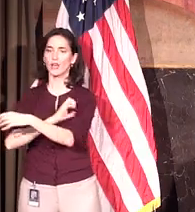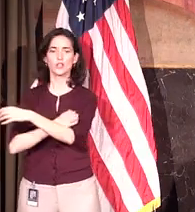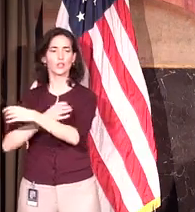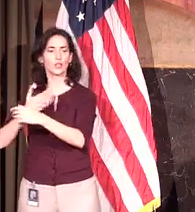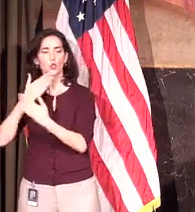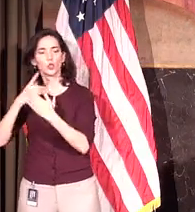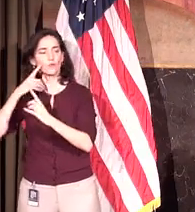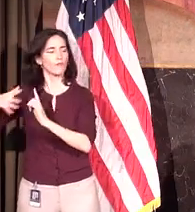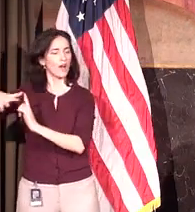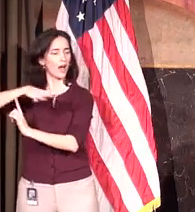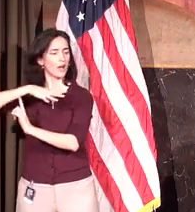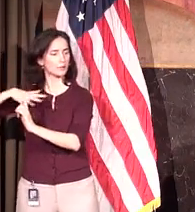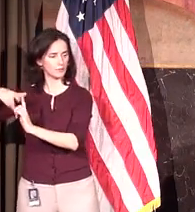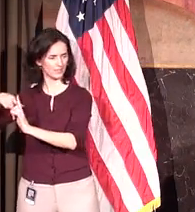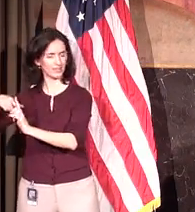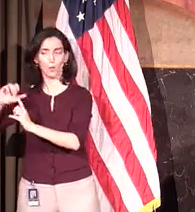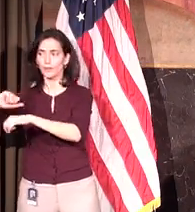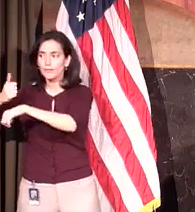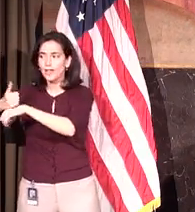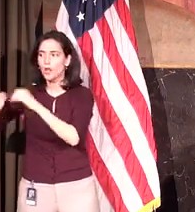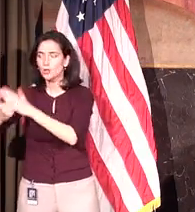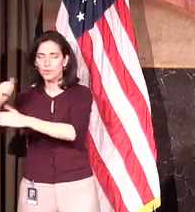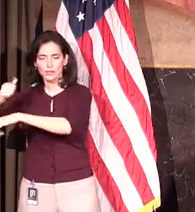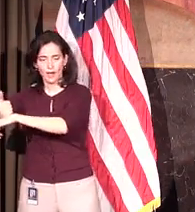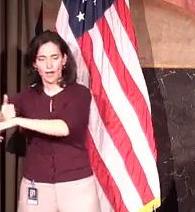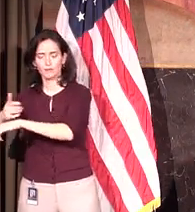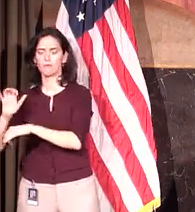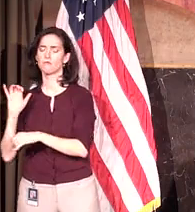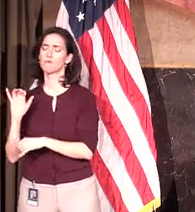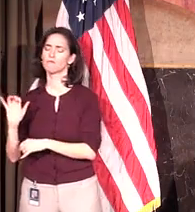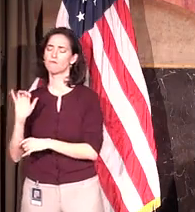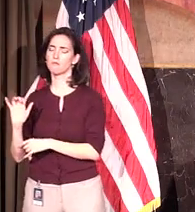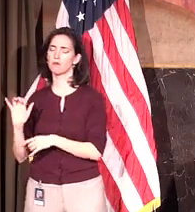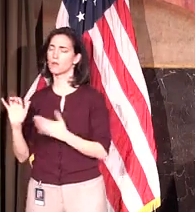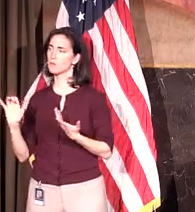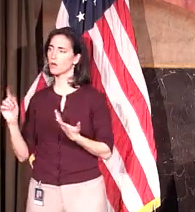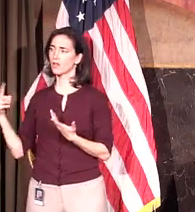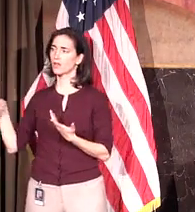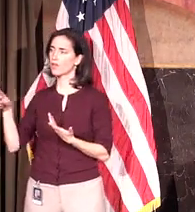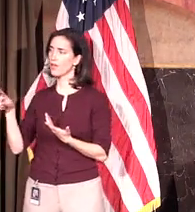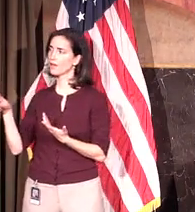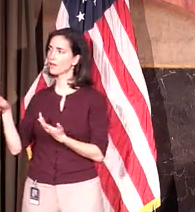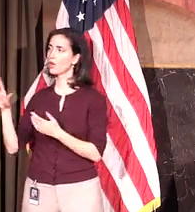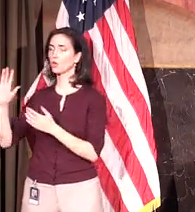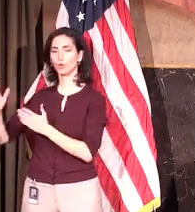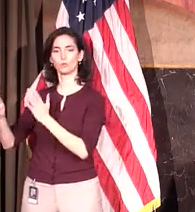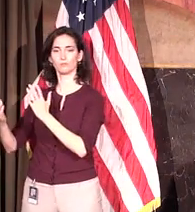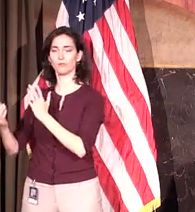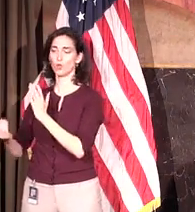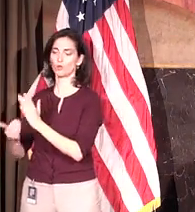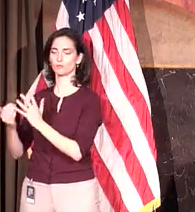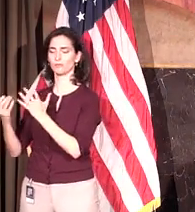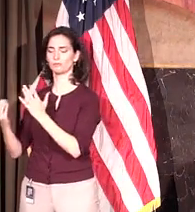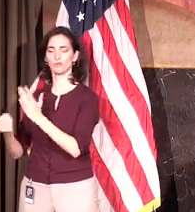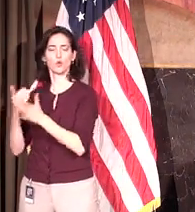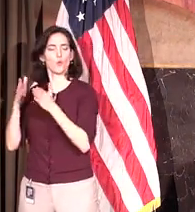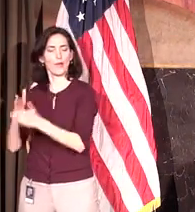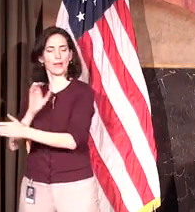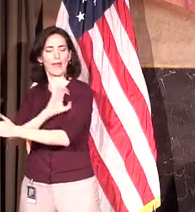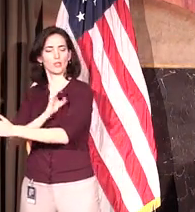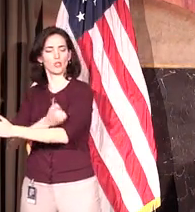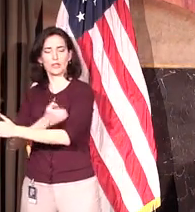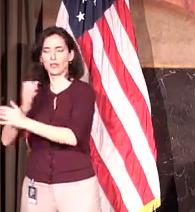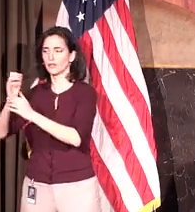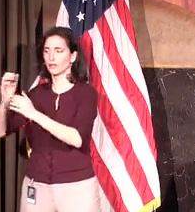energy. What does that say about Louisiana if they're not, expanding their renewable energy